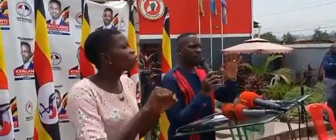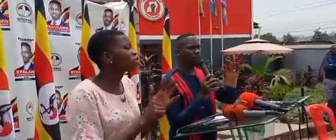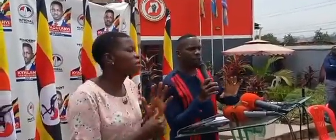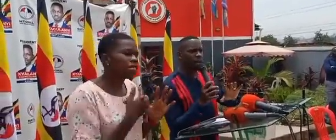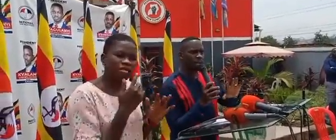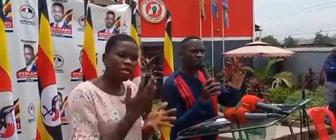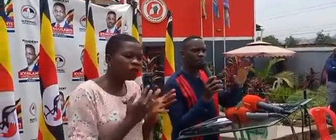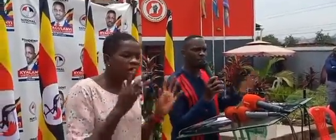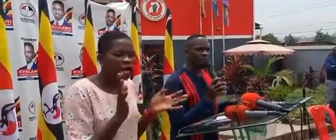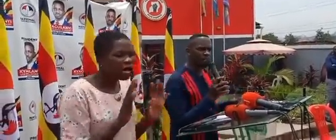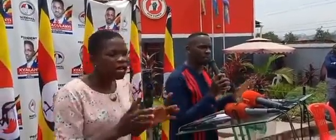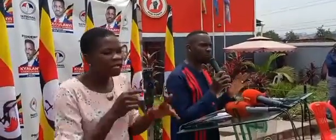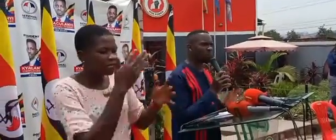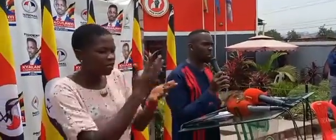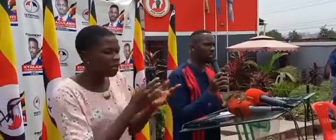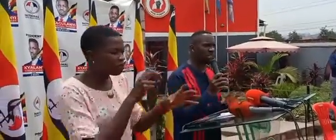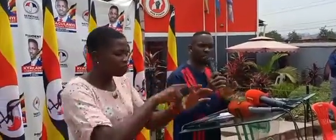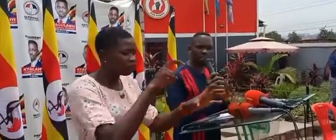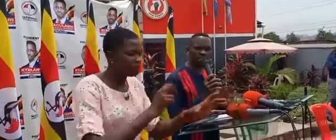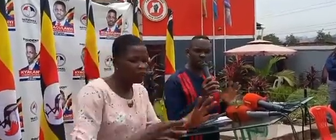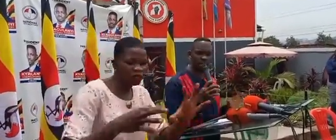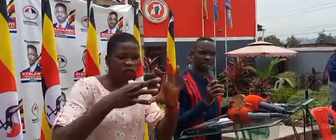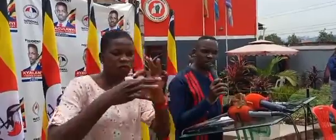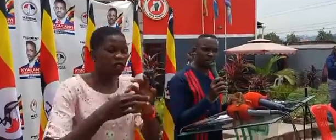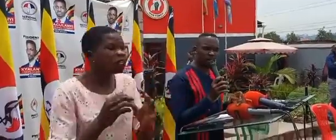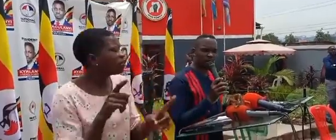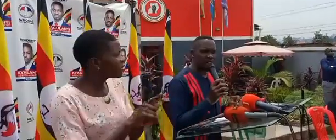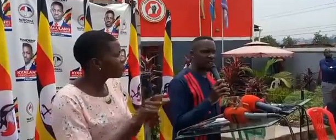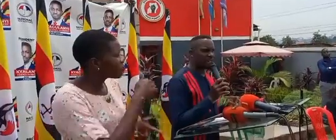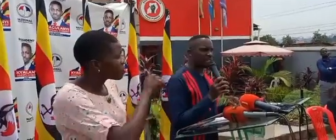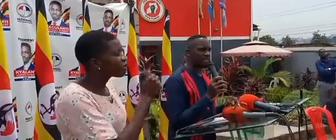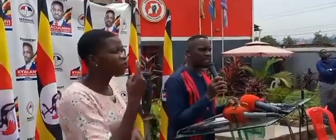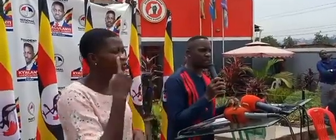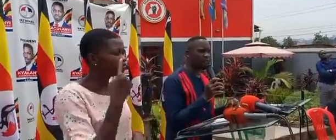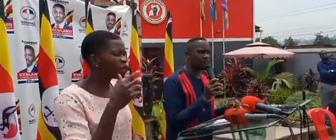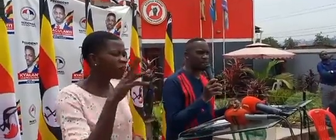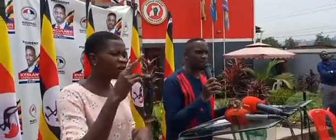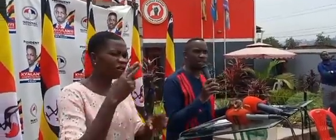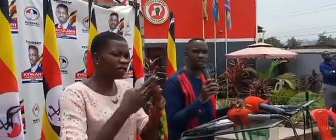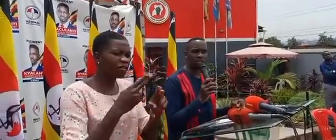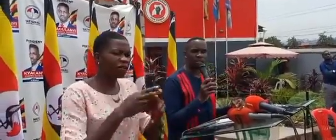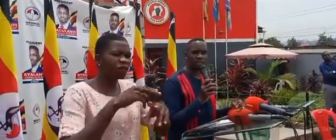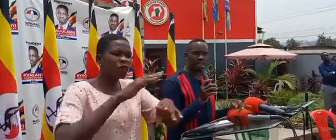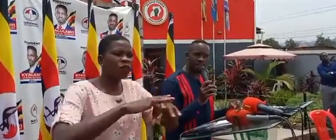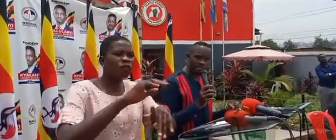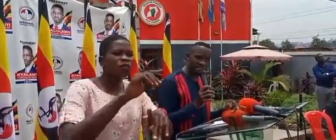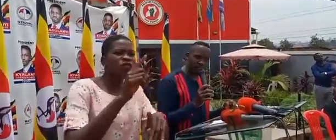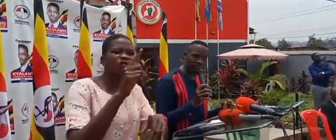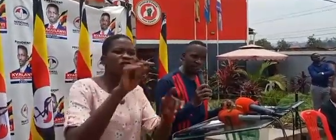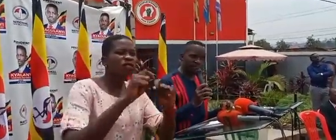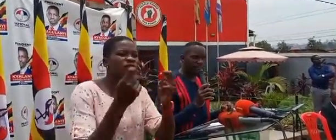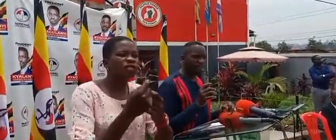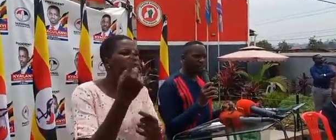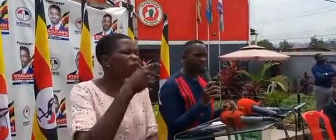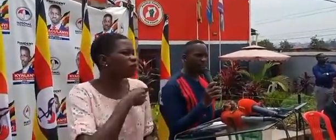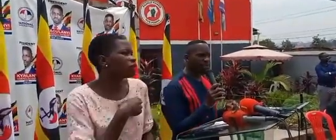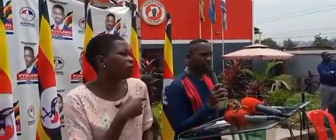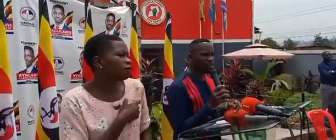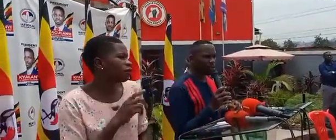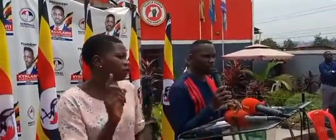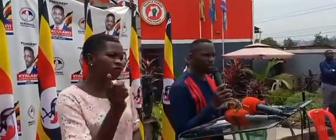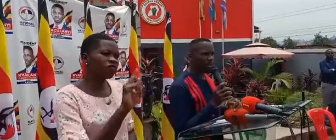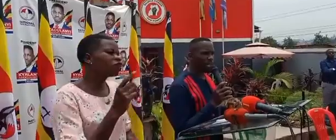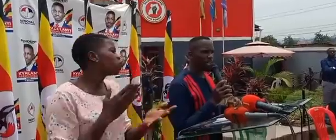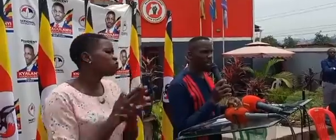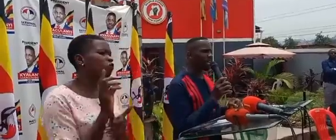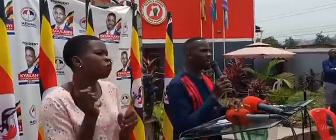mu bali ku campaign team ze zimu na china gilinya la ngina lila ba nti ndi ku campaign team ya candidate yomu ito si